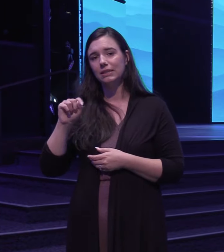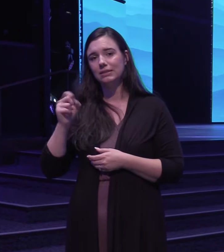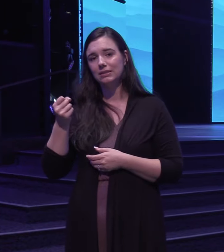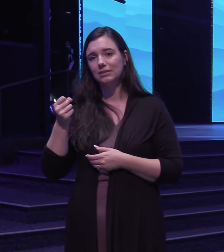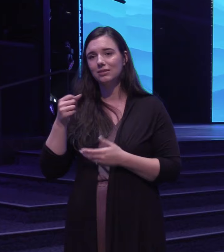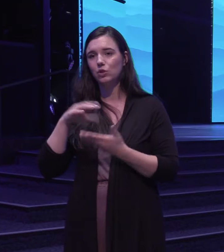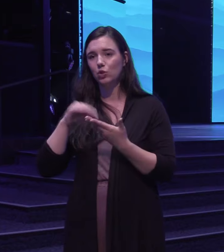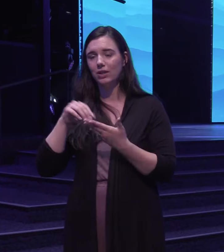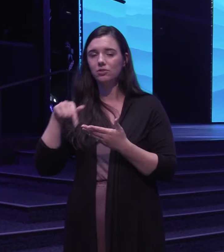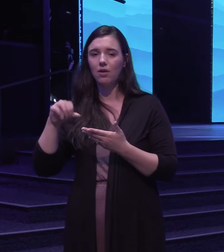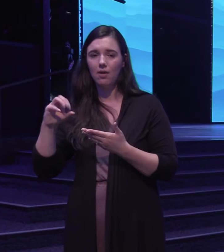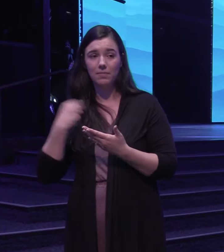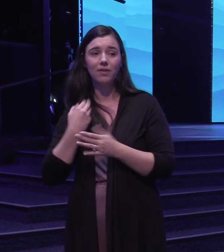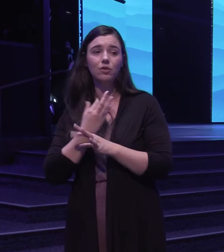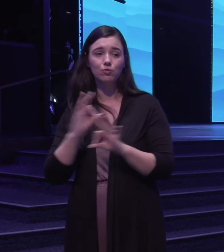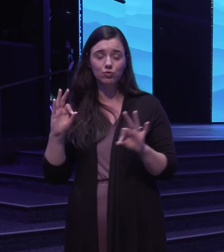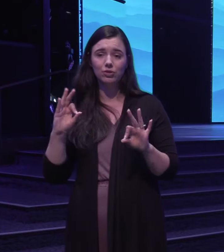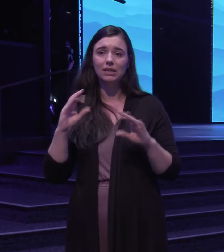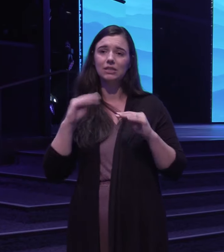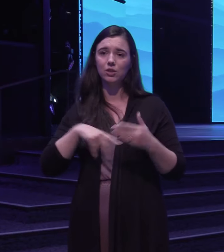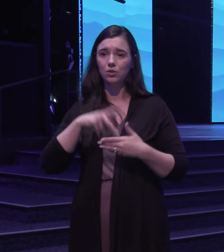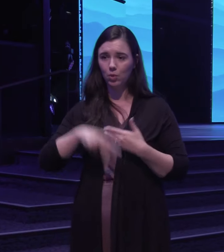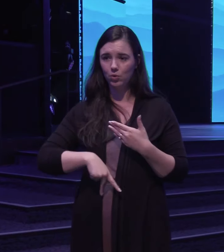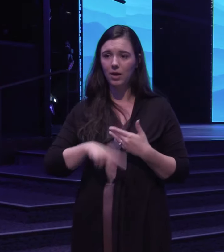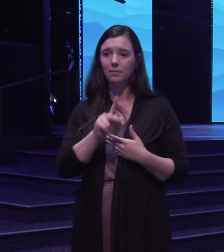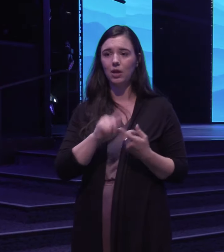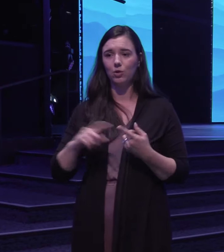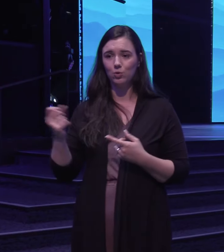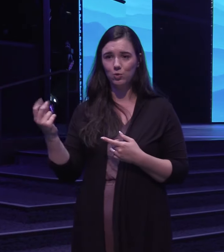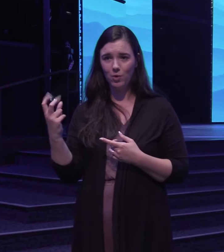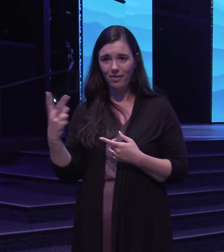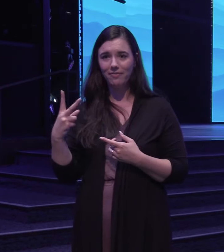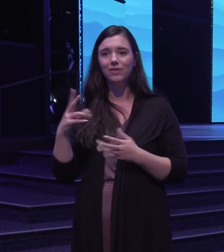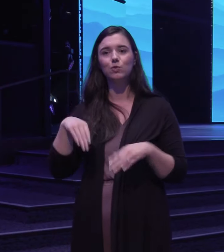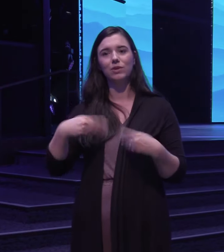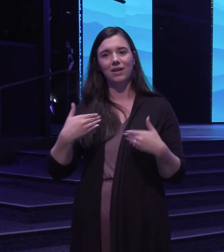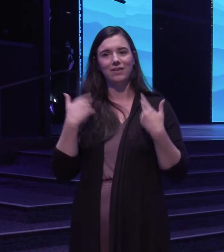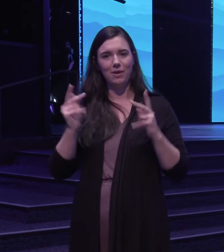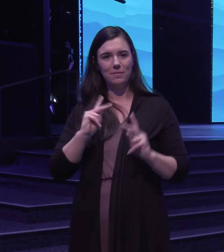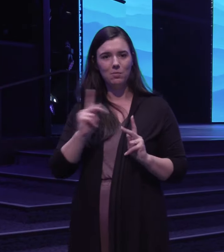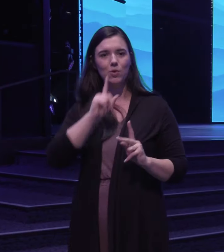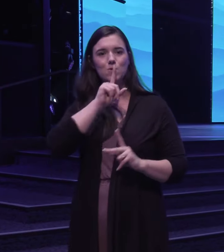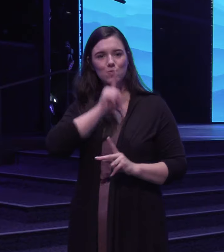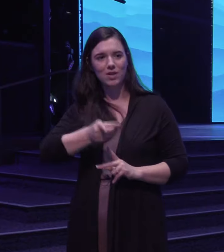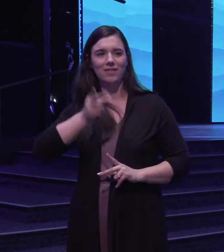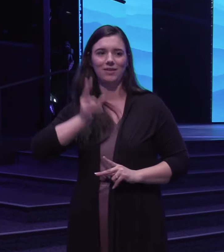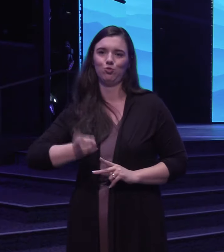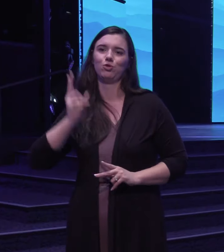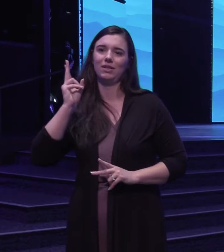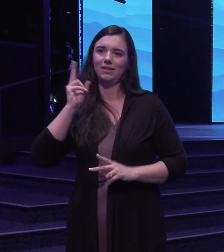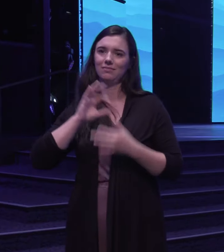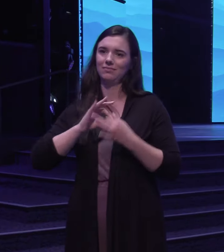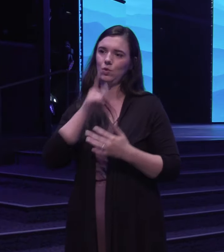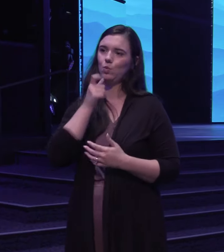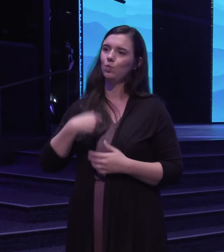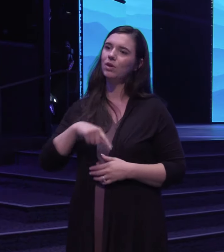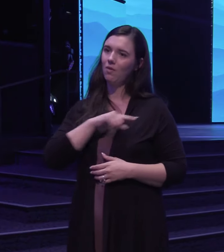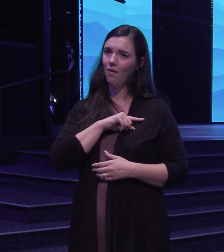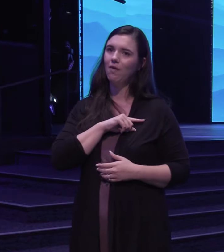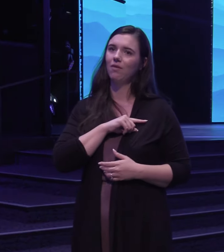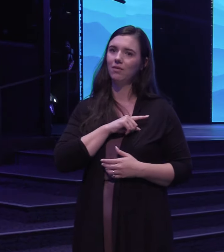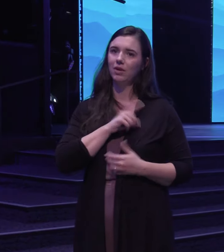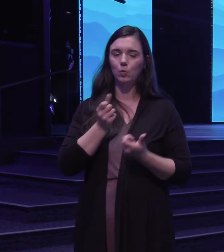There's a free teaching program, K through 12, to give our young people the real history of who we are